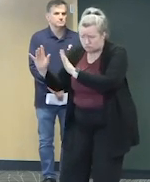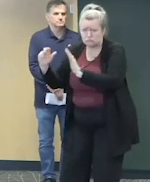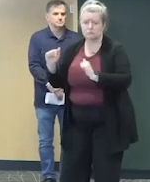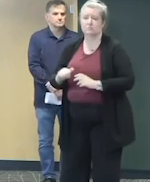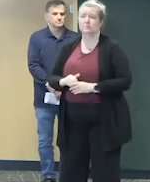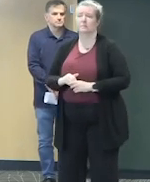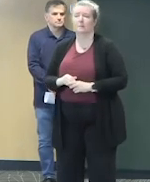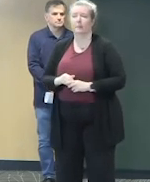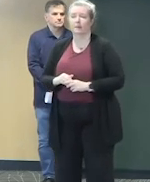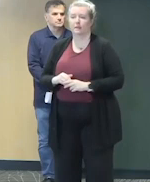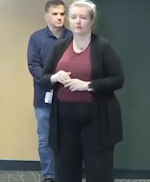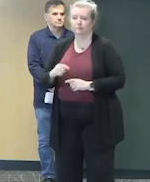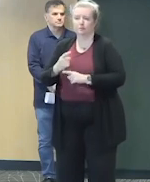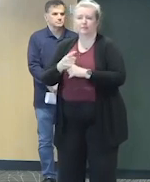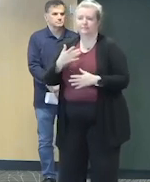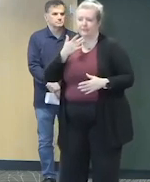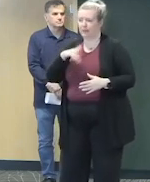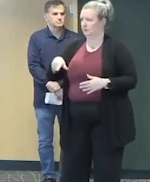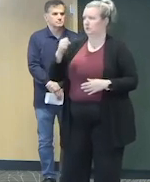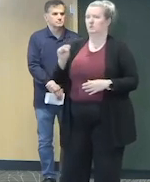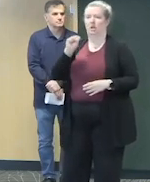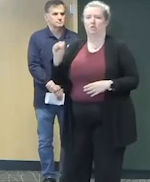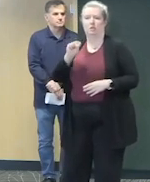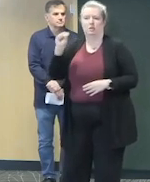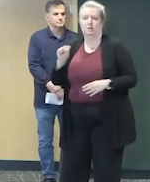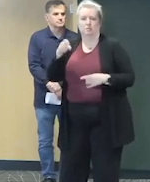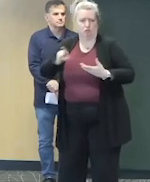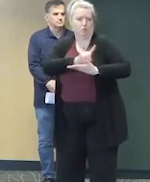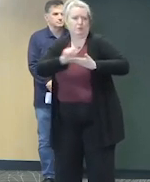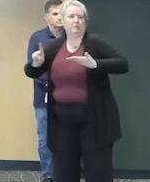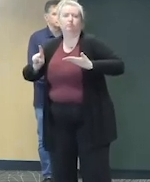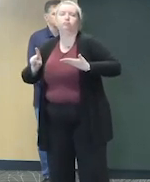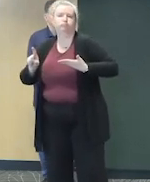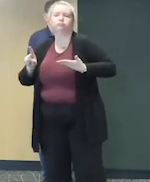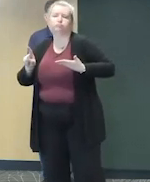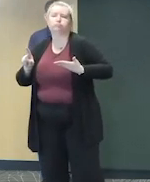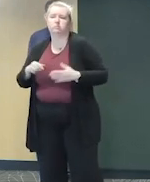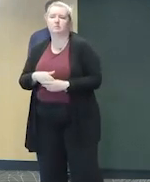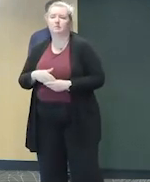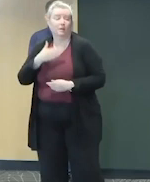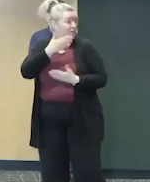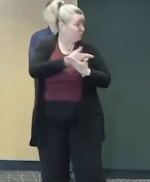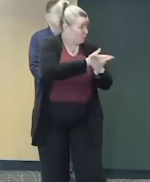storm during the week. So again, I want to thank Joe Bertone, Lieutenant Colonel Chris DeMays, and President